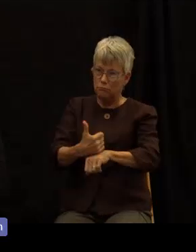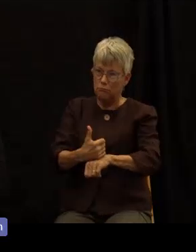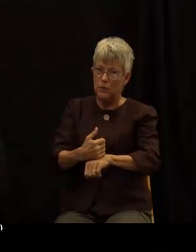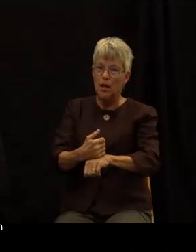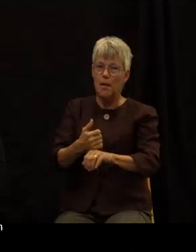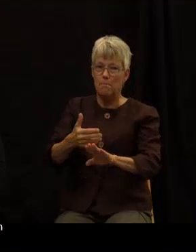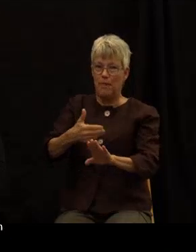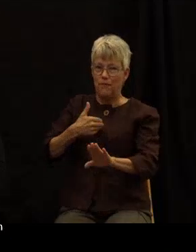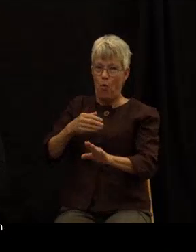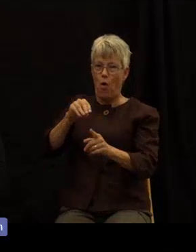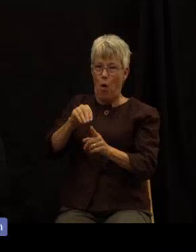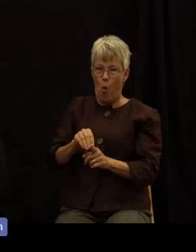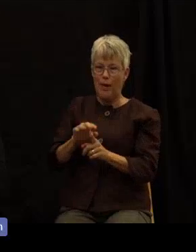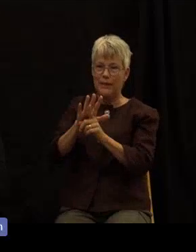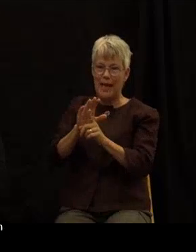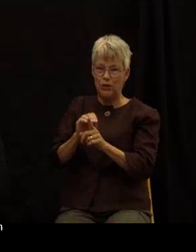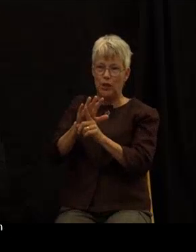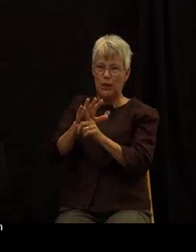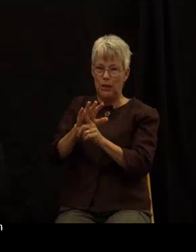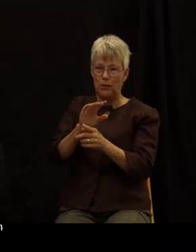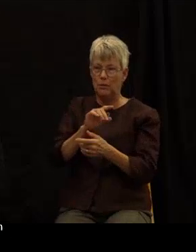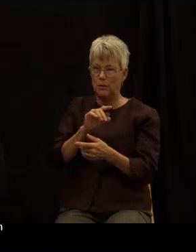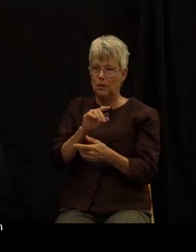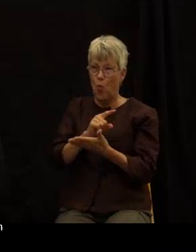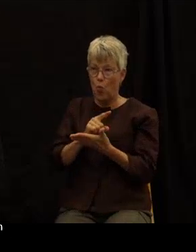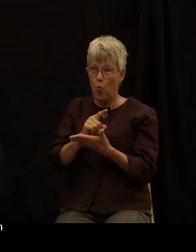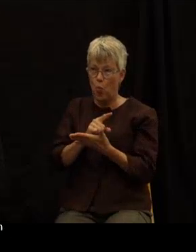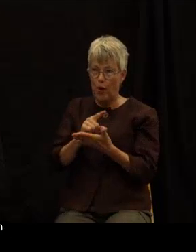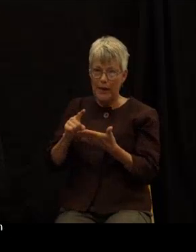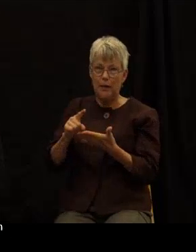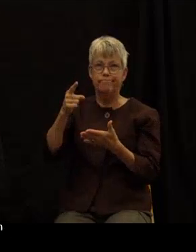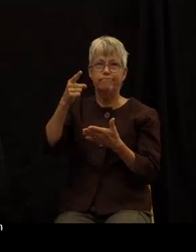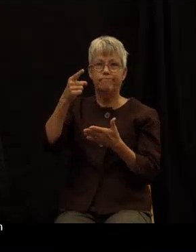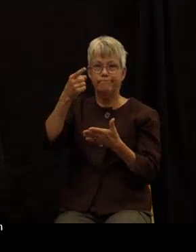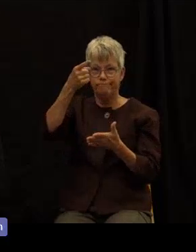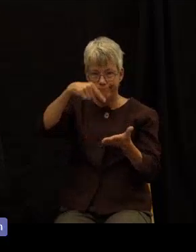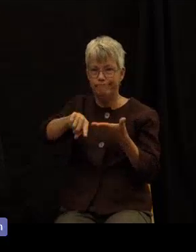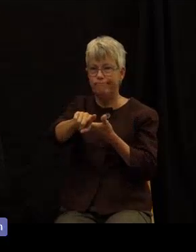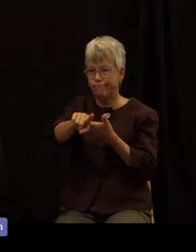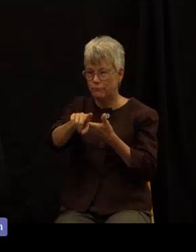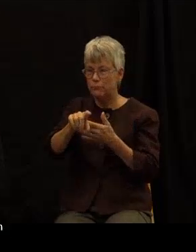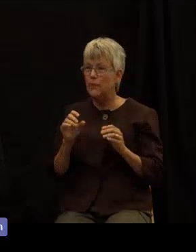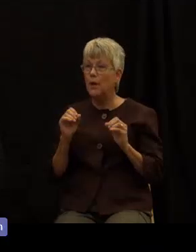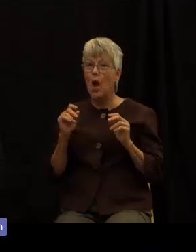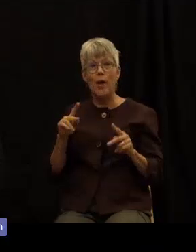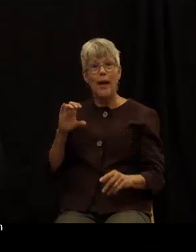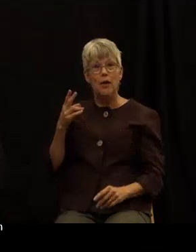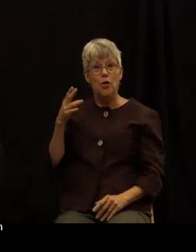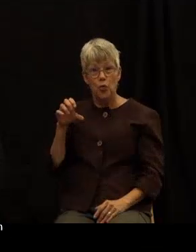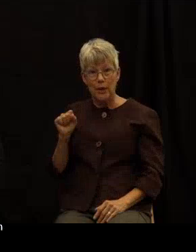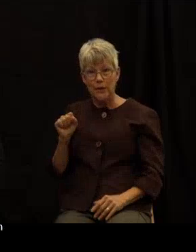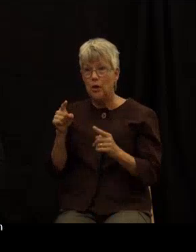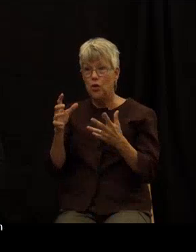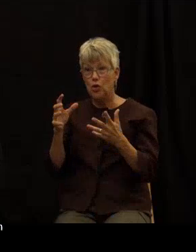orientation week, which is next week. So Chris, you want to talk about